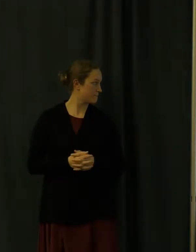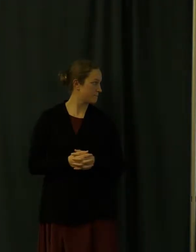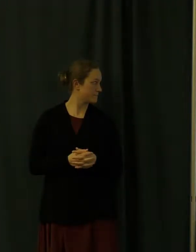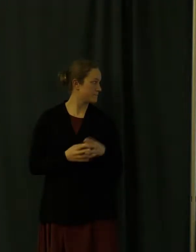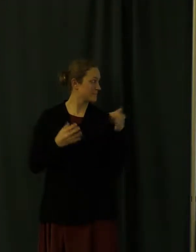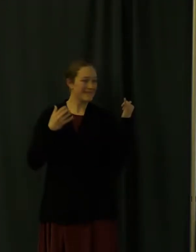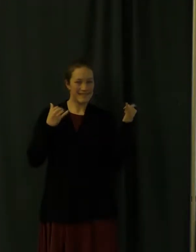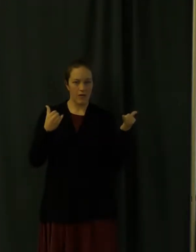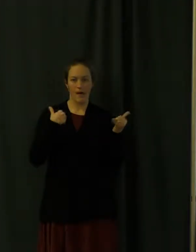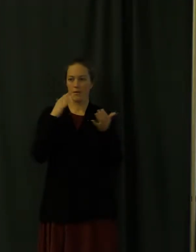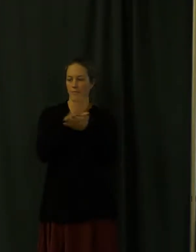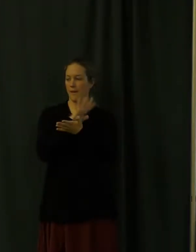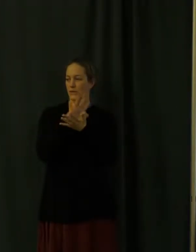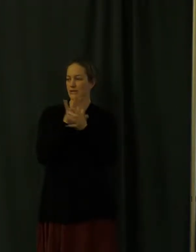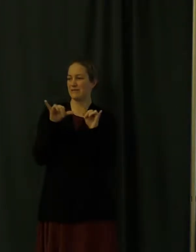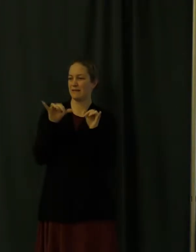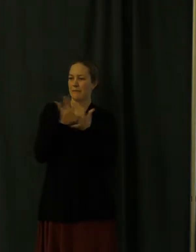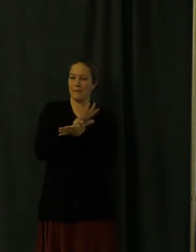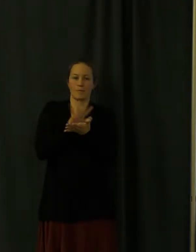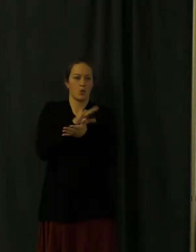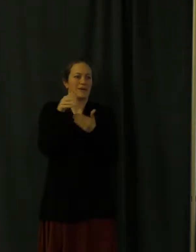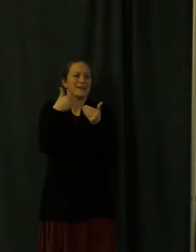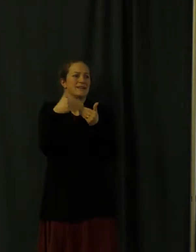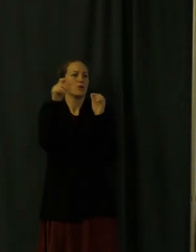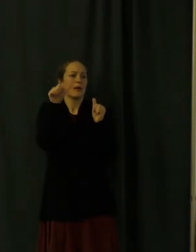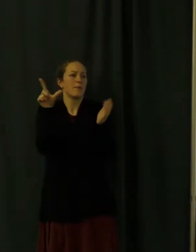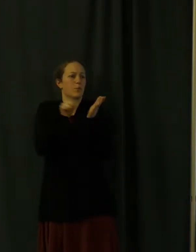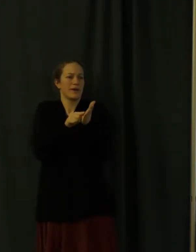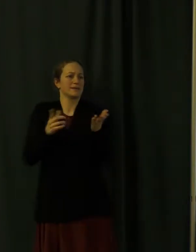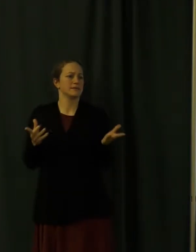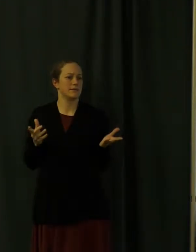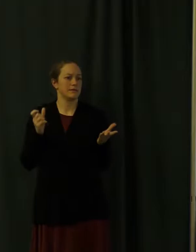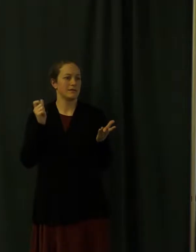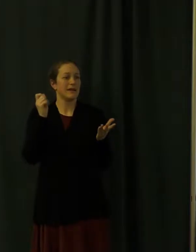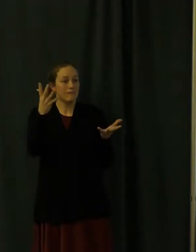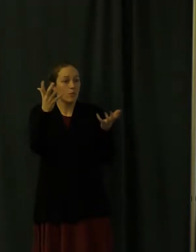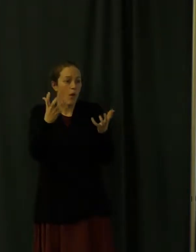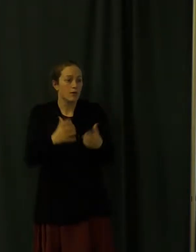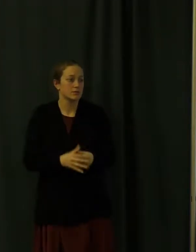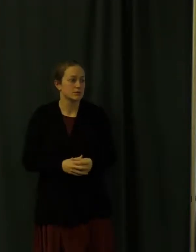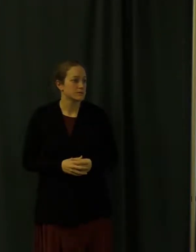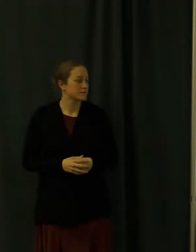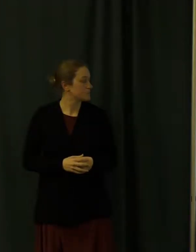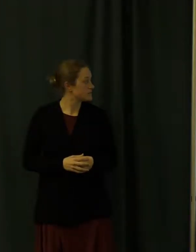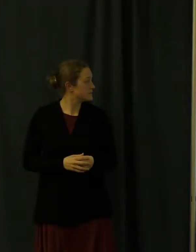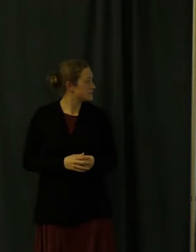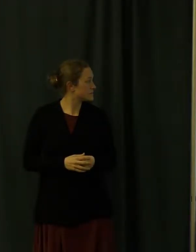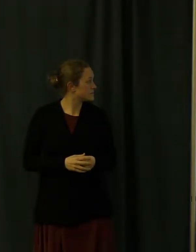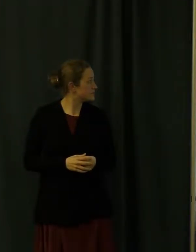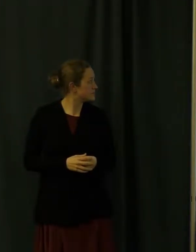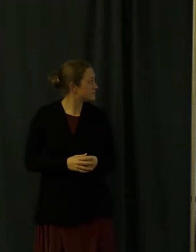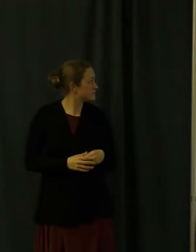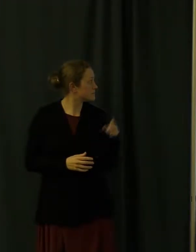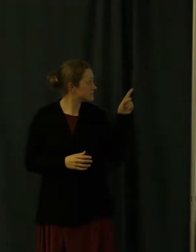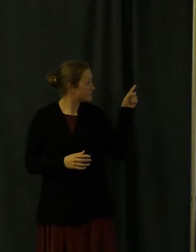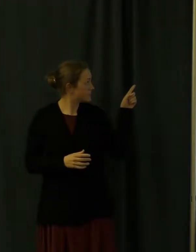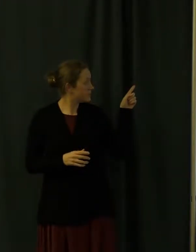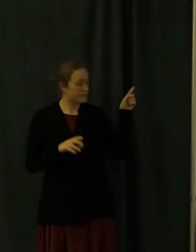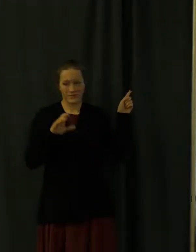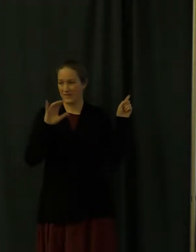So now I have a piece of paper that you can easily print. If that's if that's something you want to do. Okay, I'm going to go